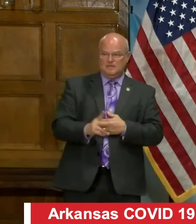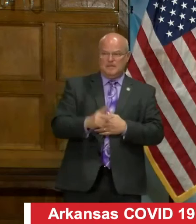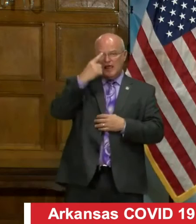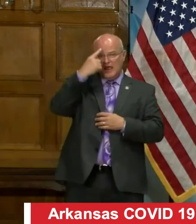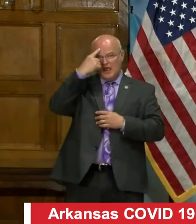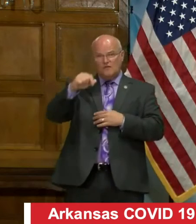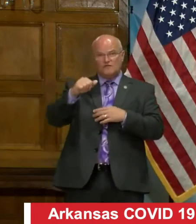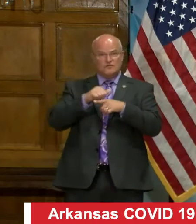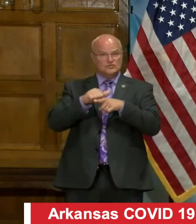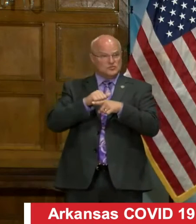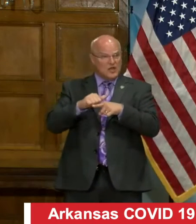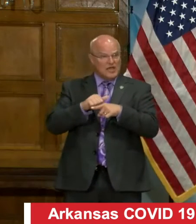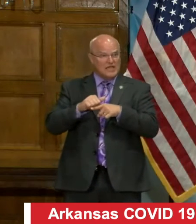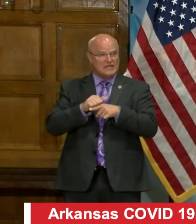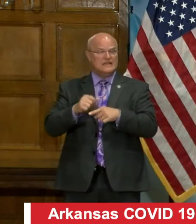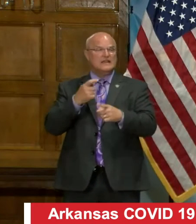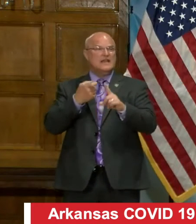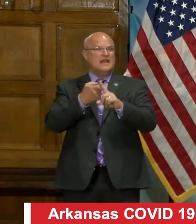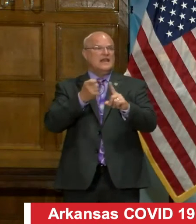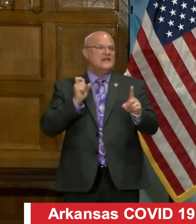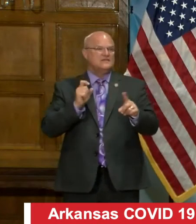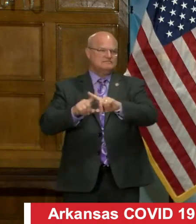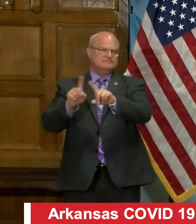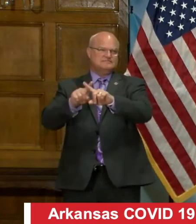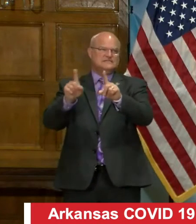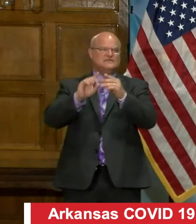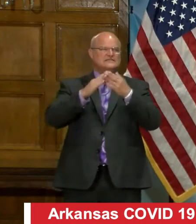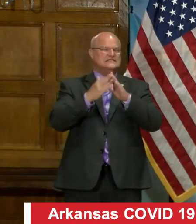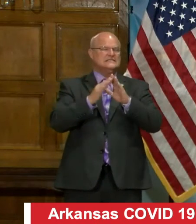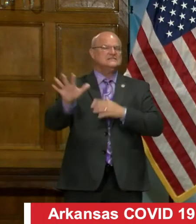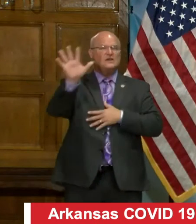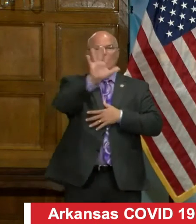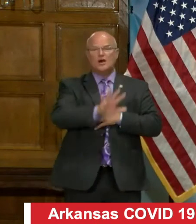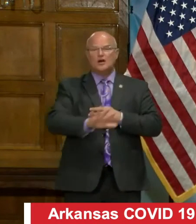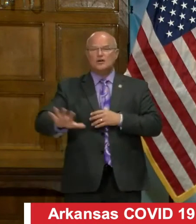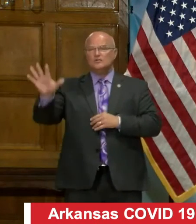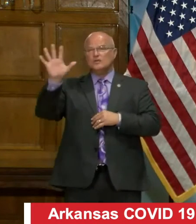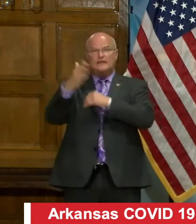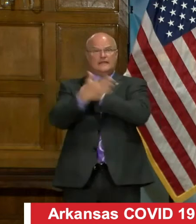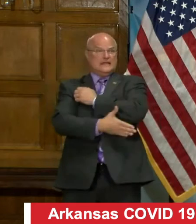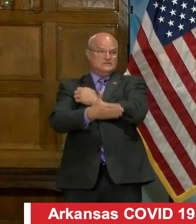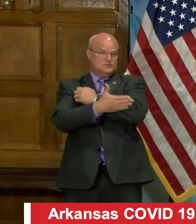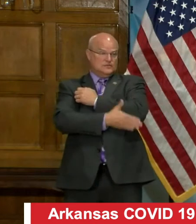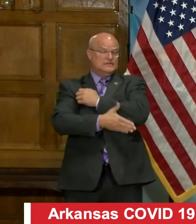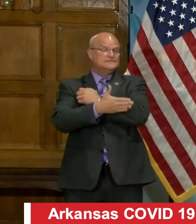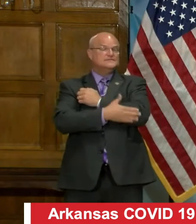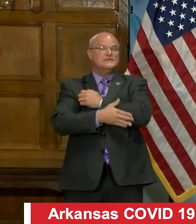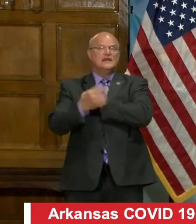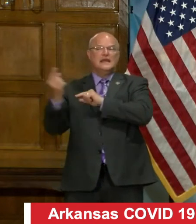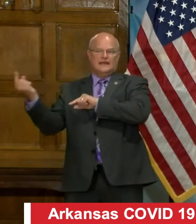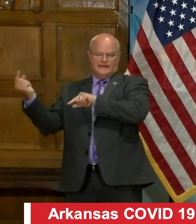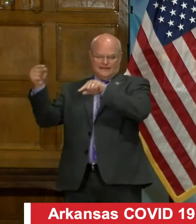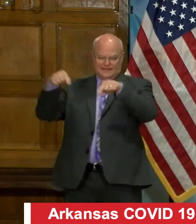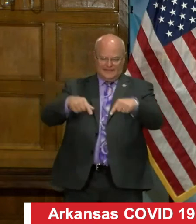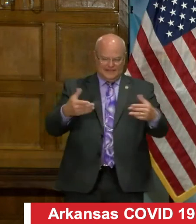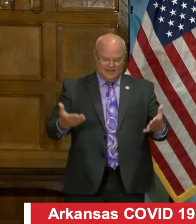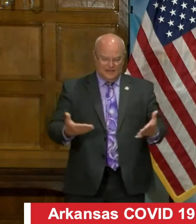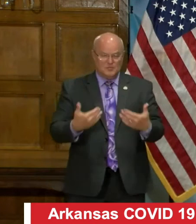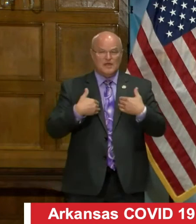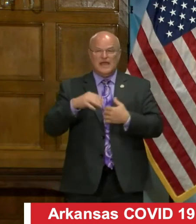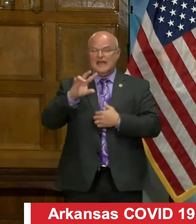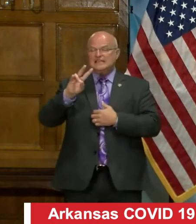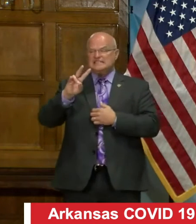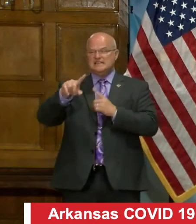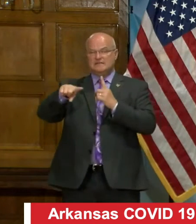for training, and they're coming from different cities across the country, and they come in, and we have